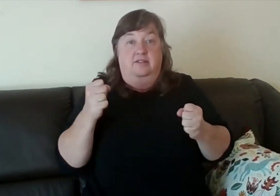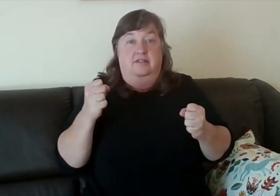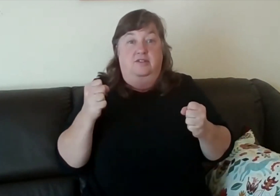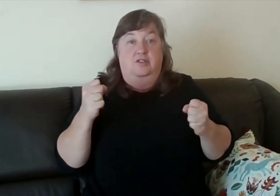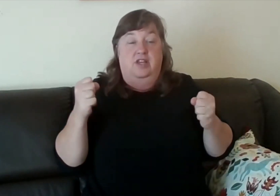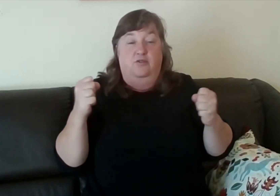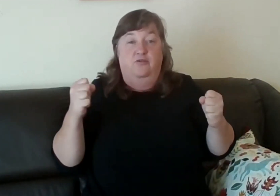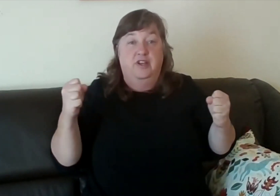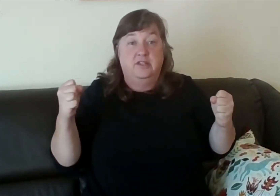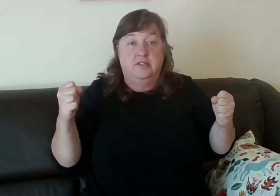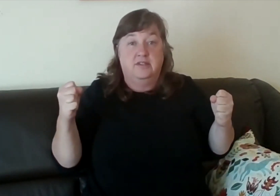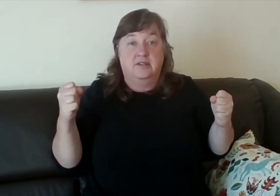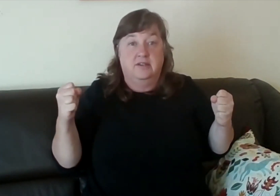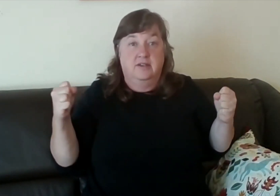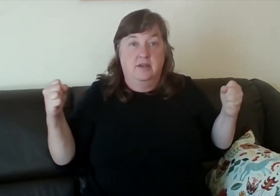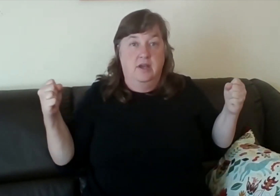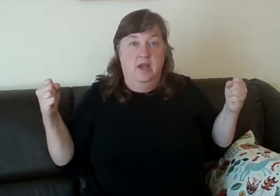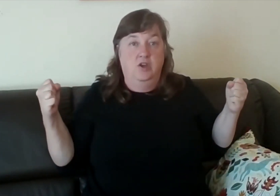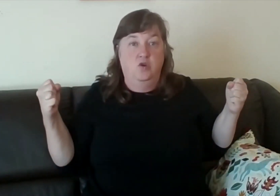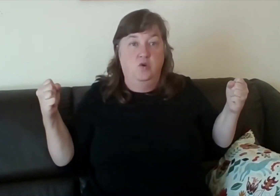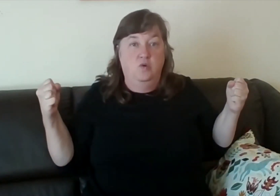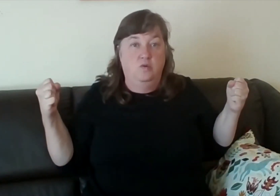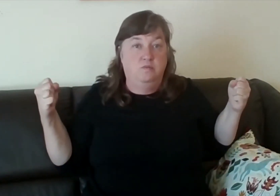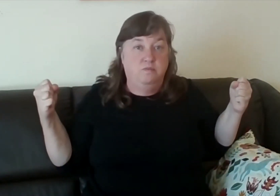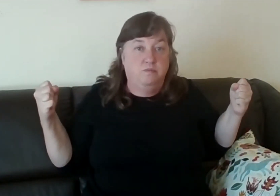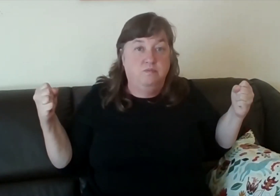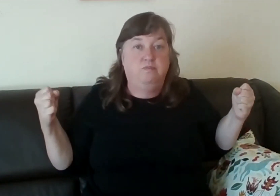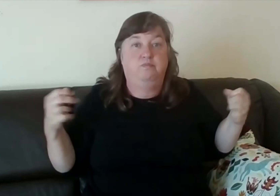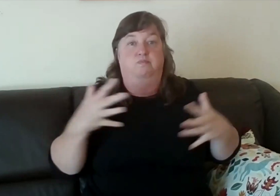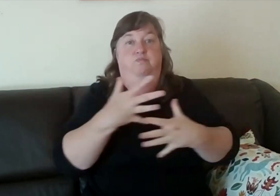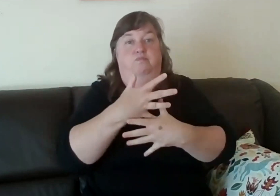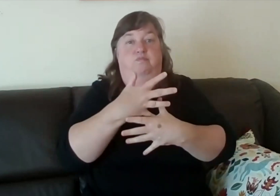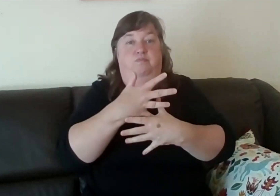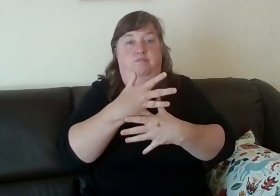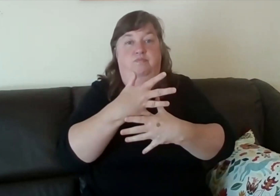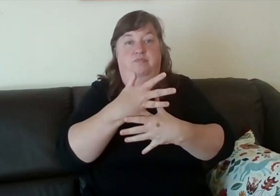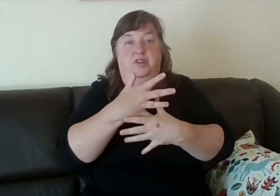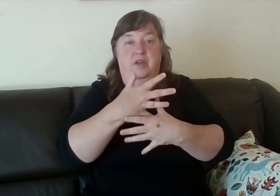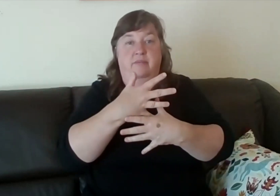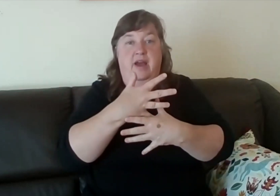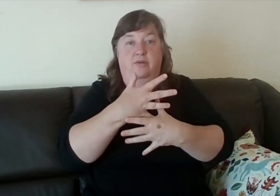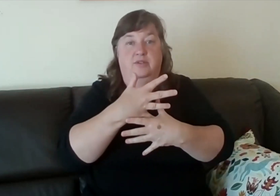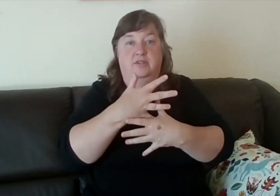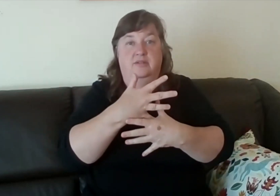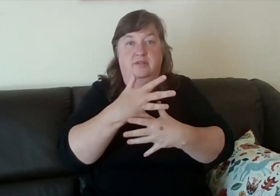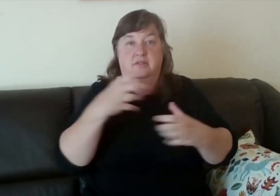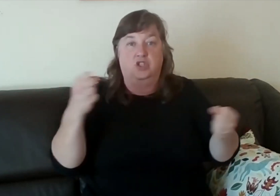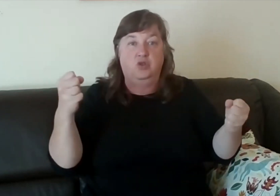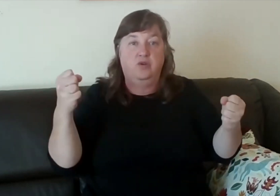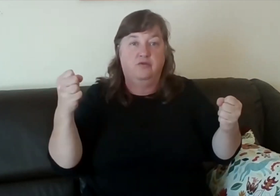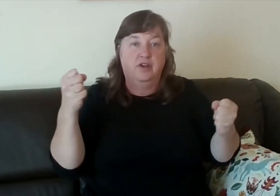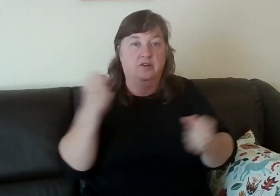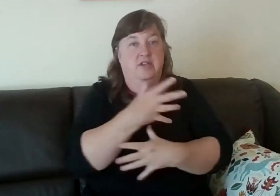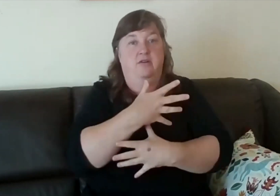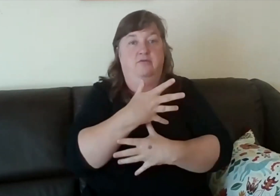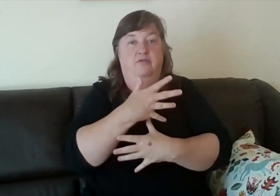You take your fists and you put them out. Shoot your fingers out in front of